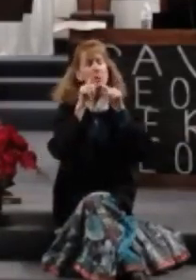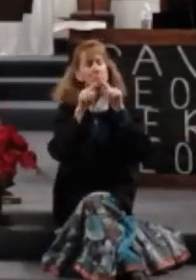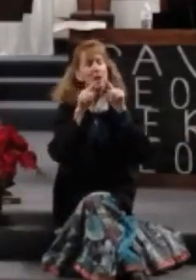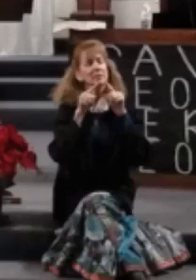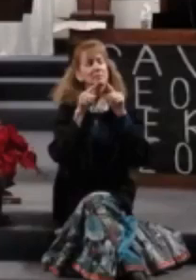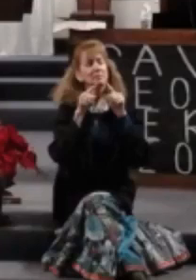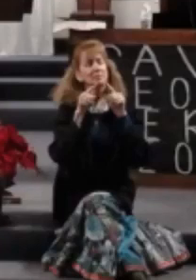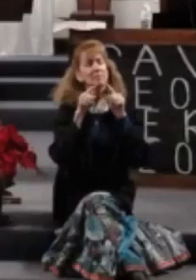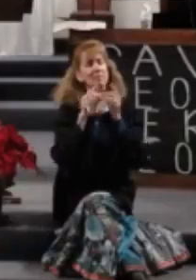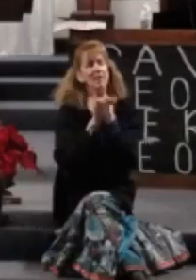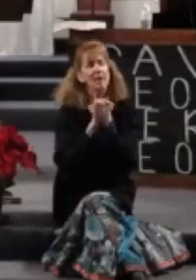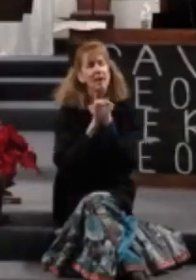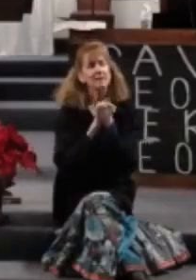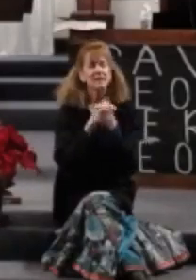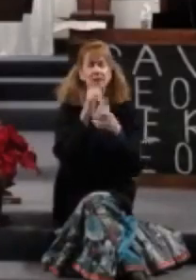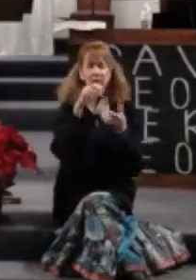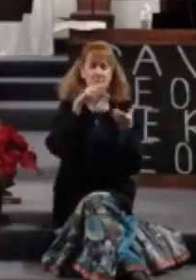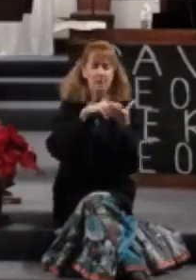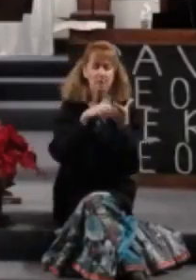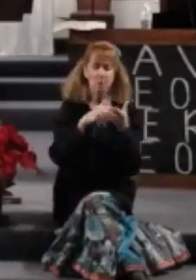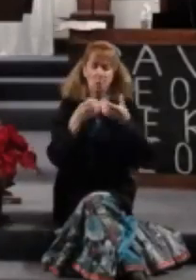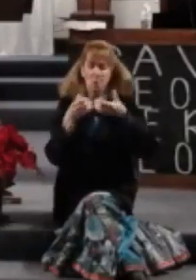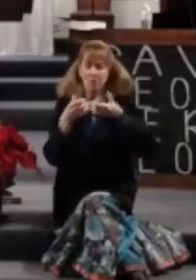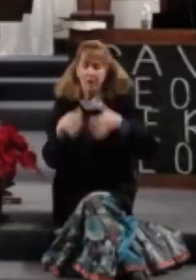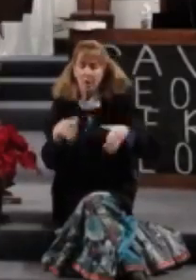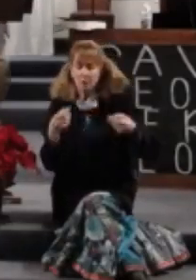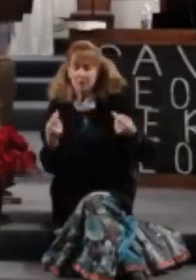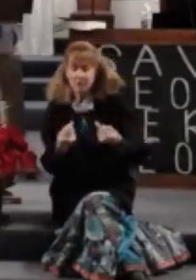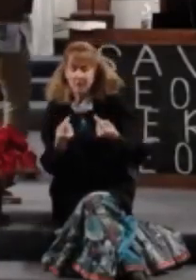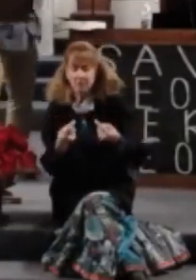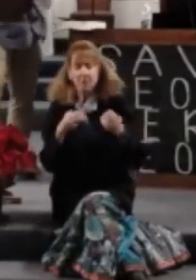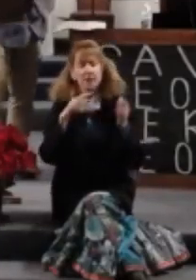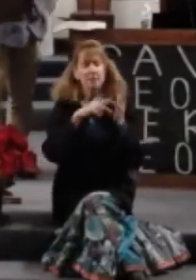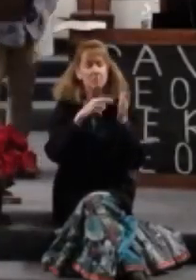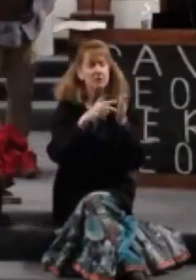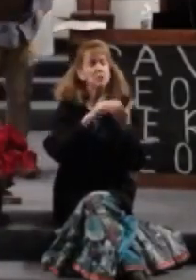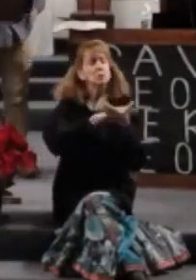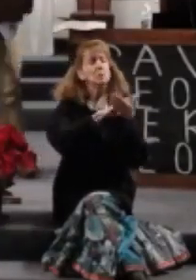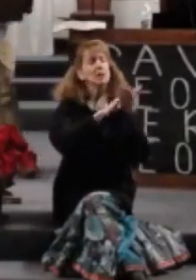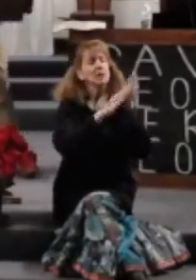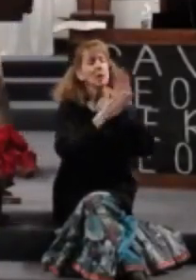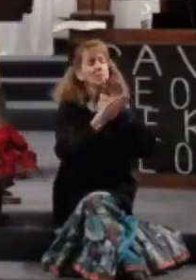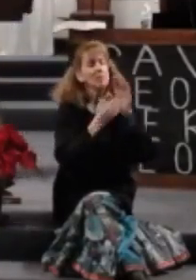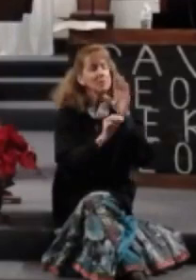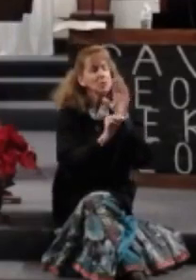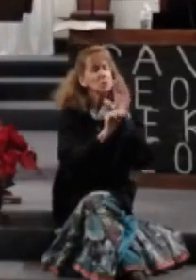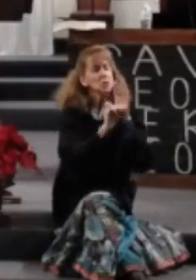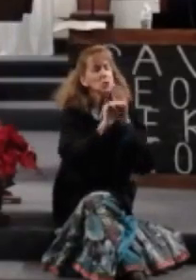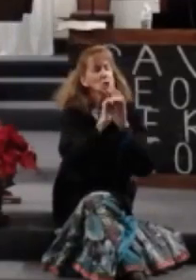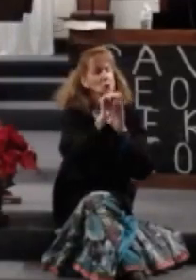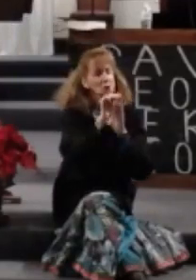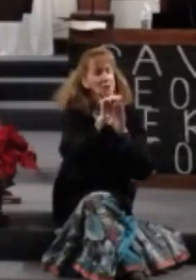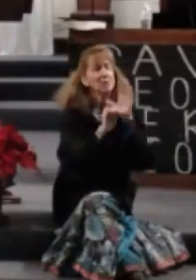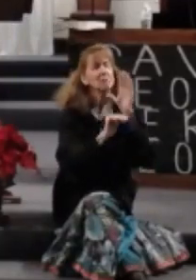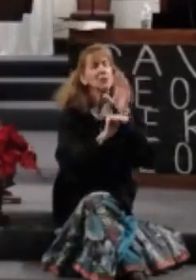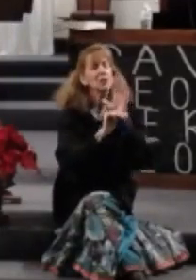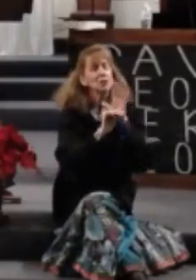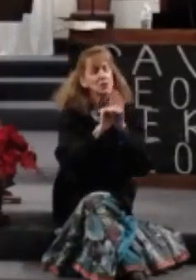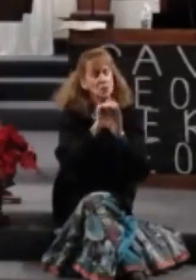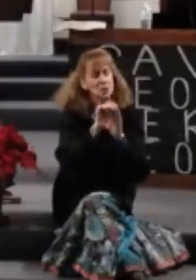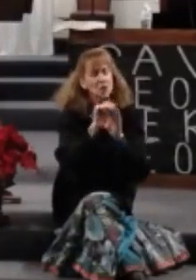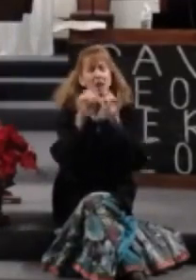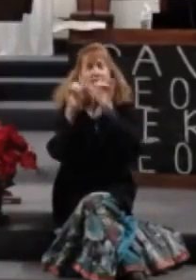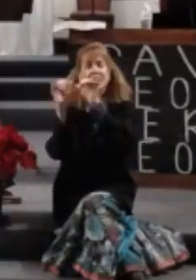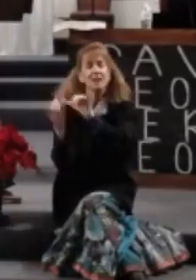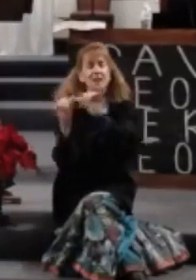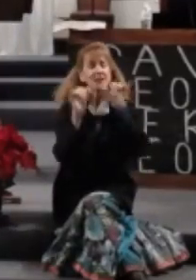Greek doesn't mean without sin, but it means to be mature. To be mature like our Father